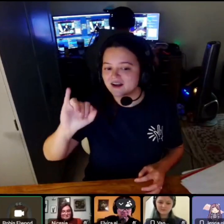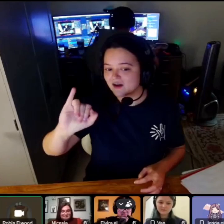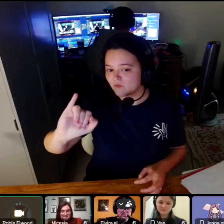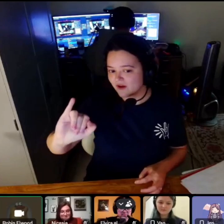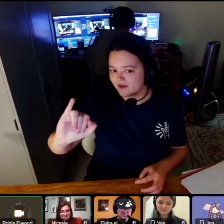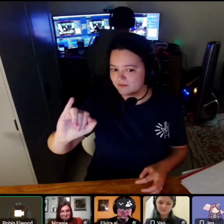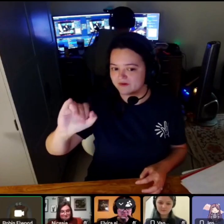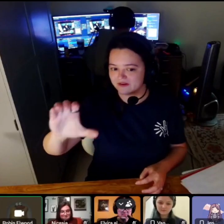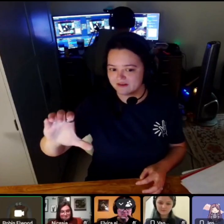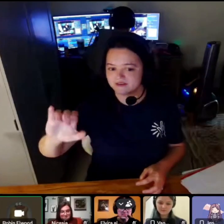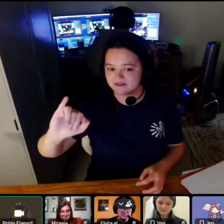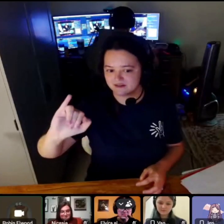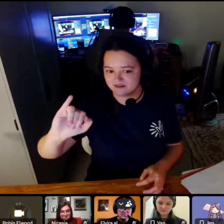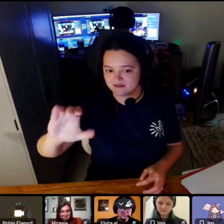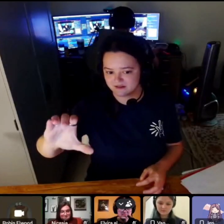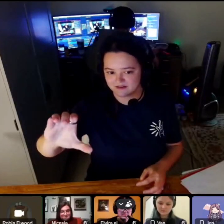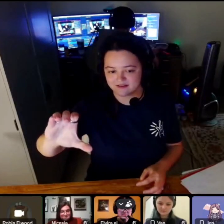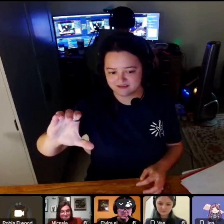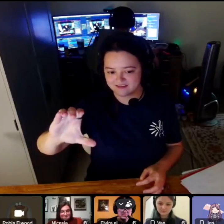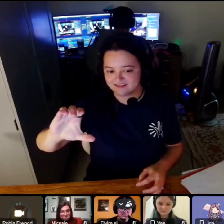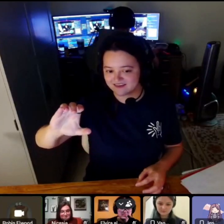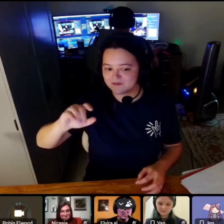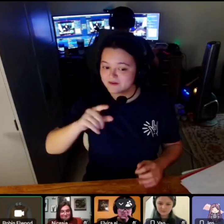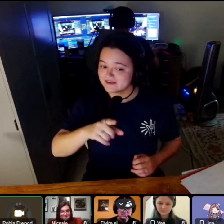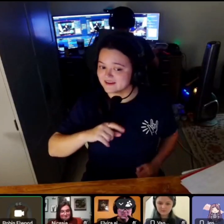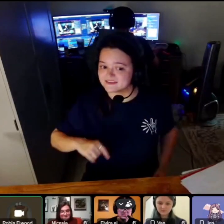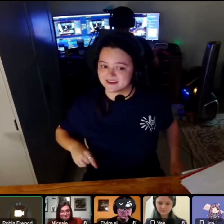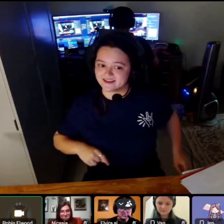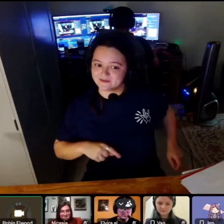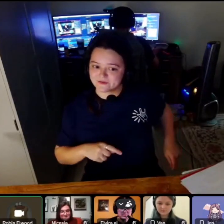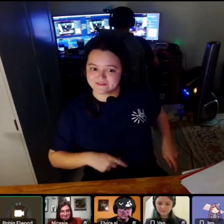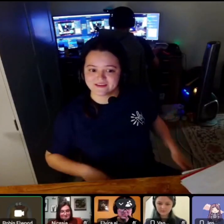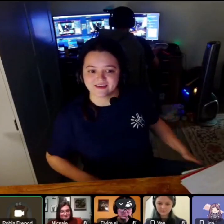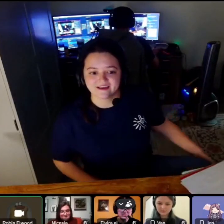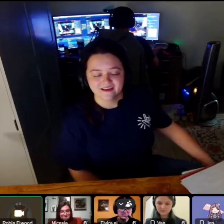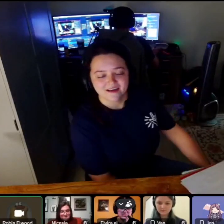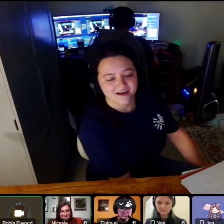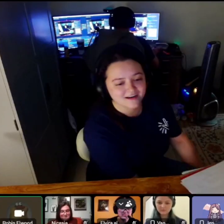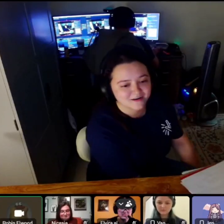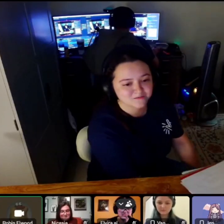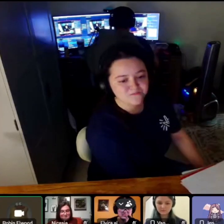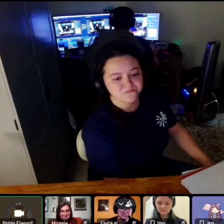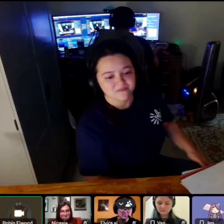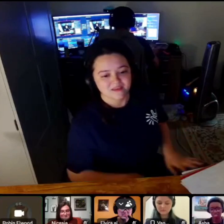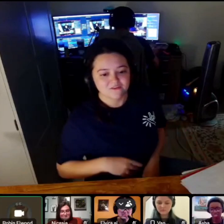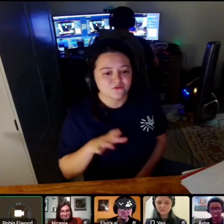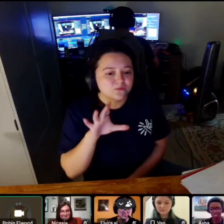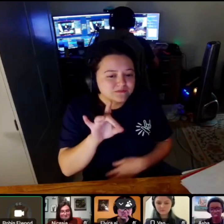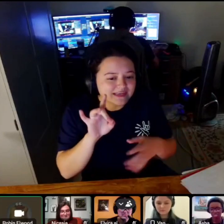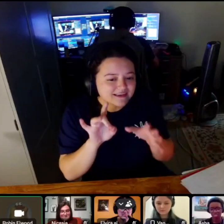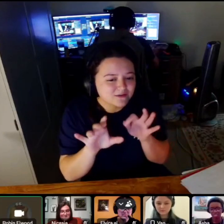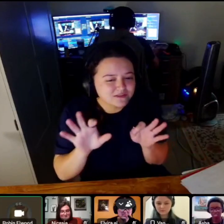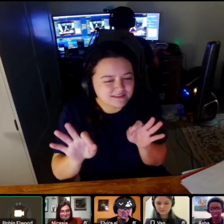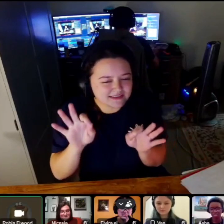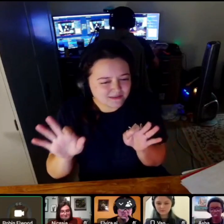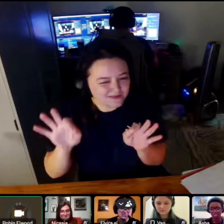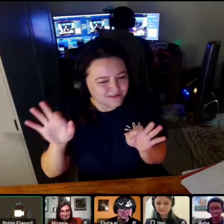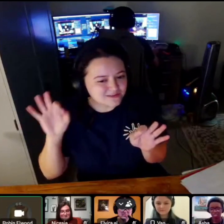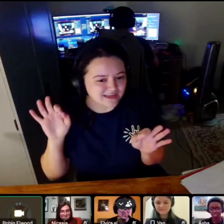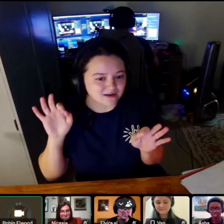a Y, but an. But yes, I like the way you're thinking. If you take those single little